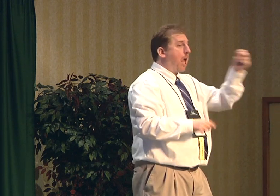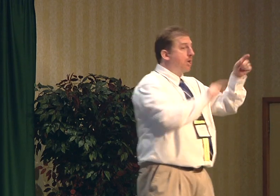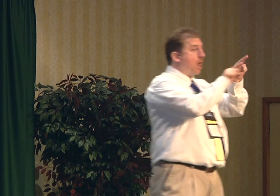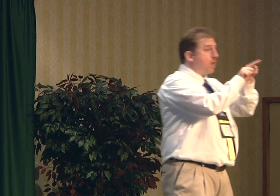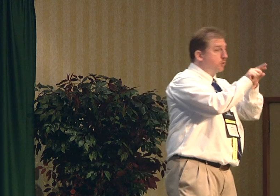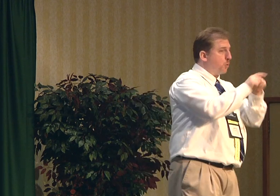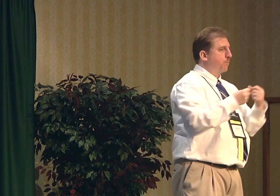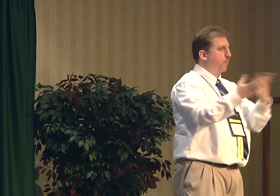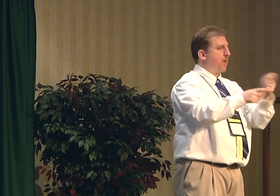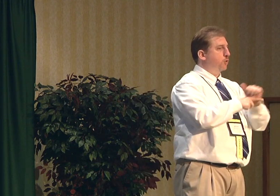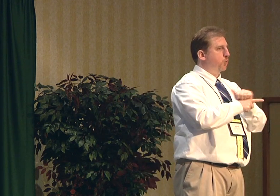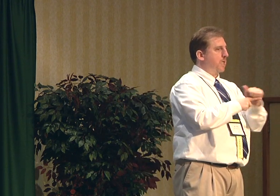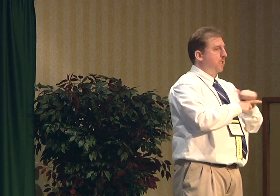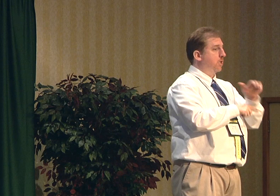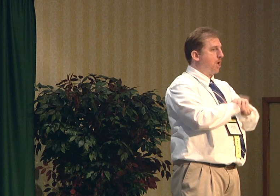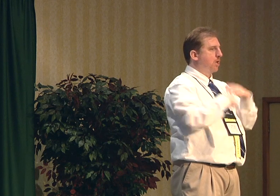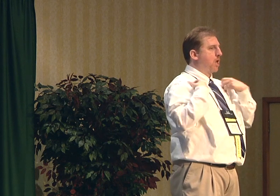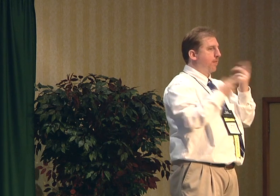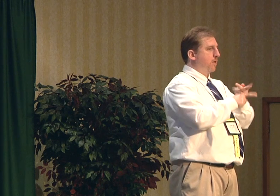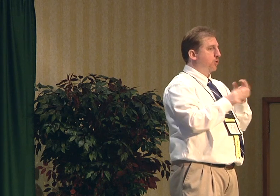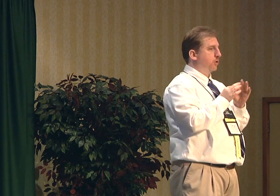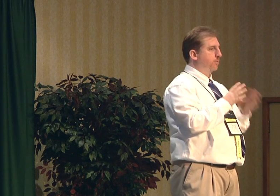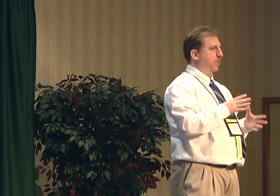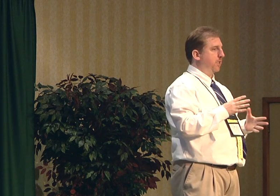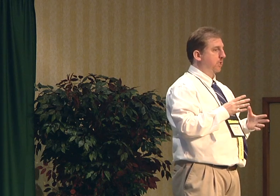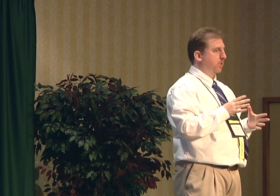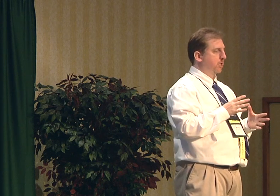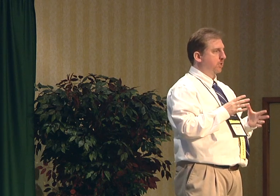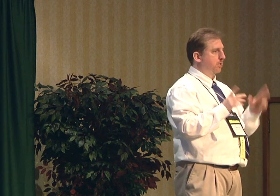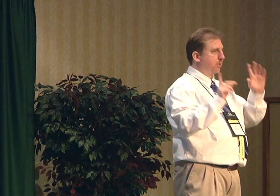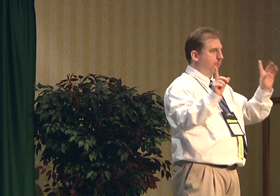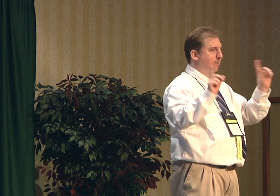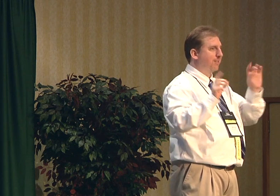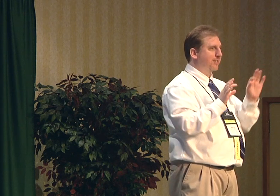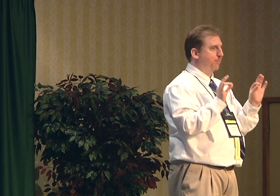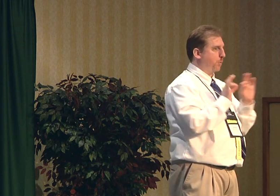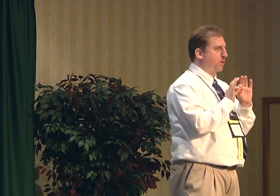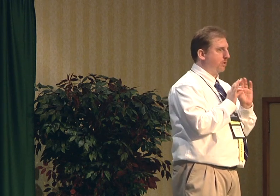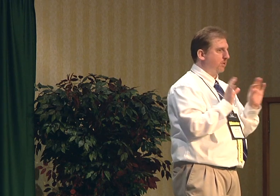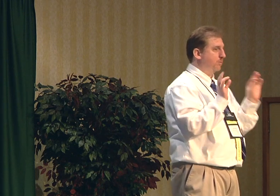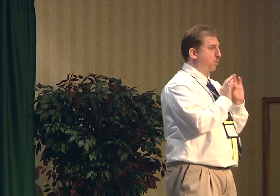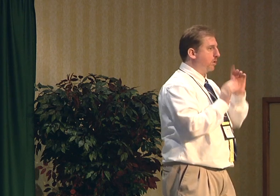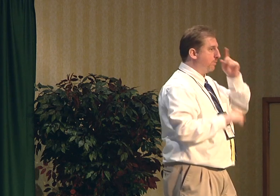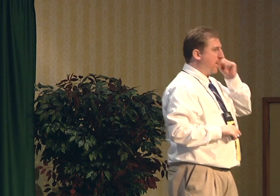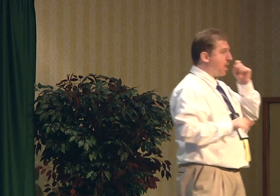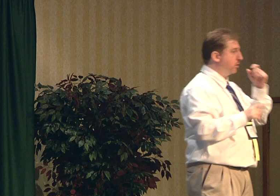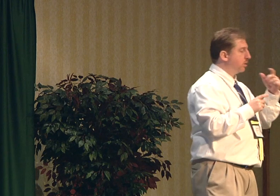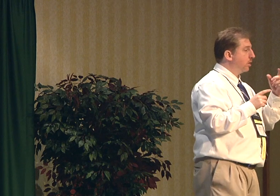Sign Language proficiency, and also provide training on the practice of interpreting healthcare settings. This is very